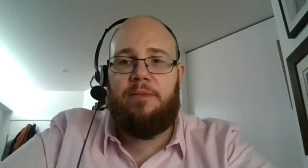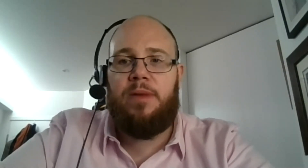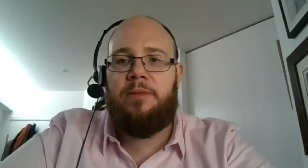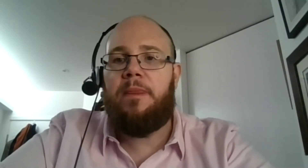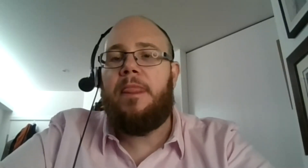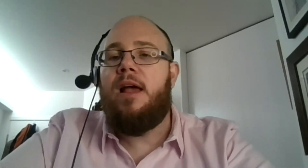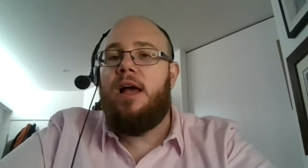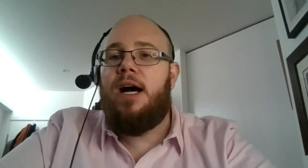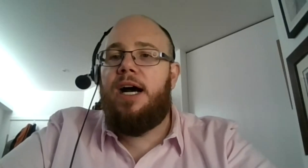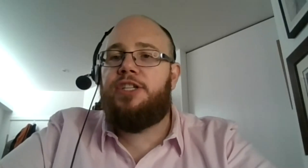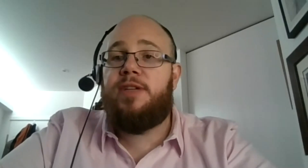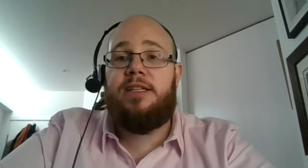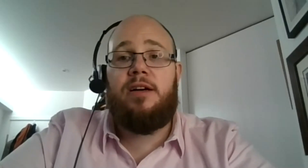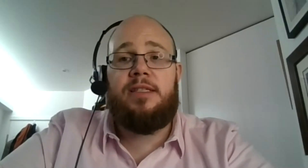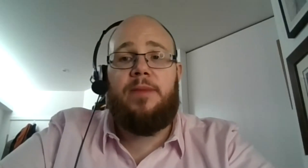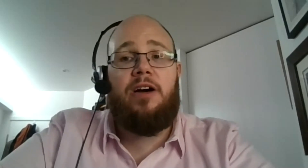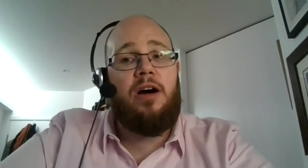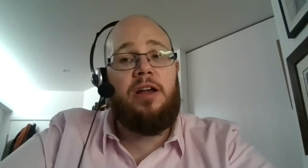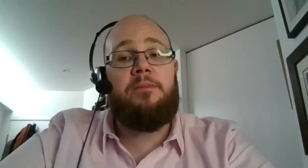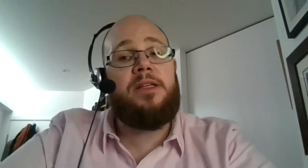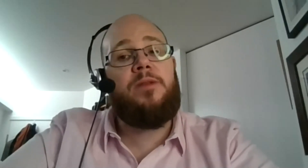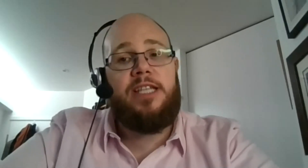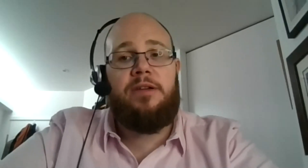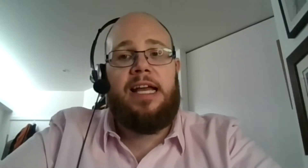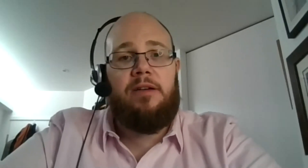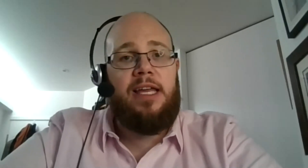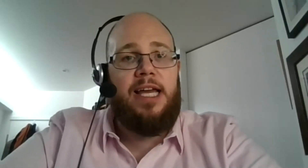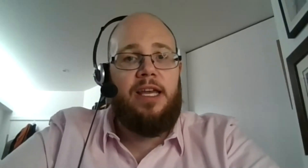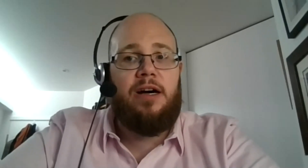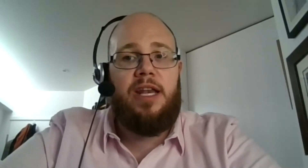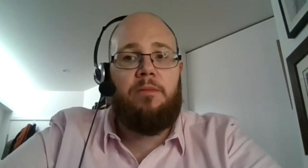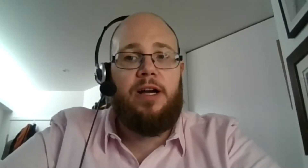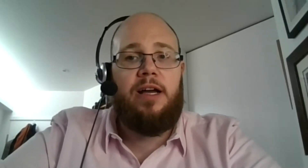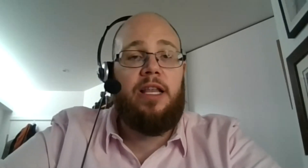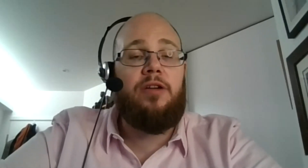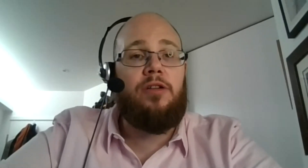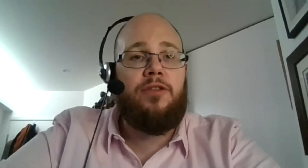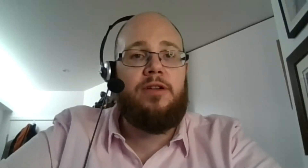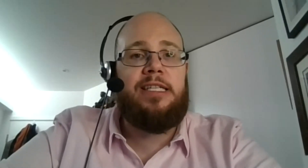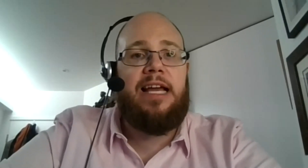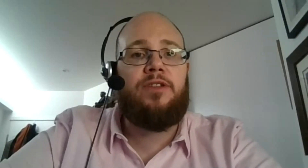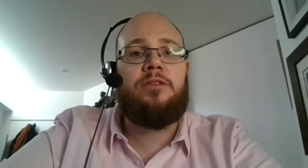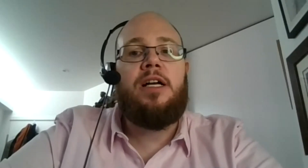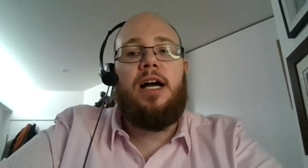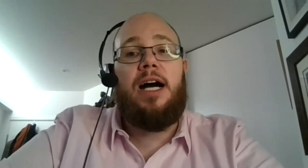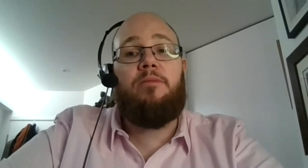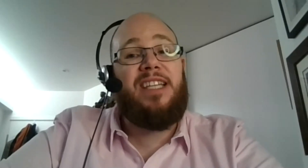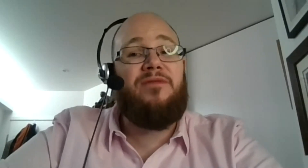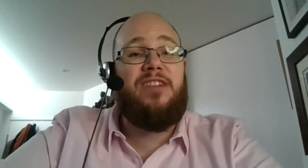December. Tristan asks about R numbers. We don't calculate the R number at local authority level. We don't really